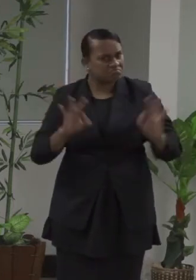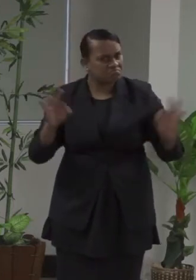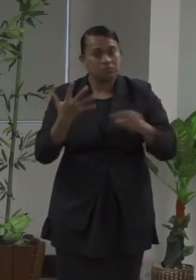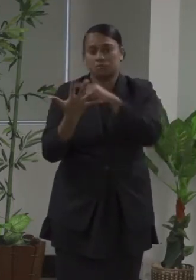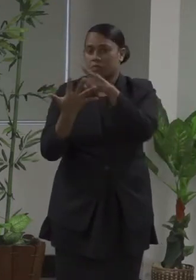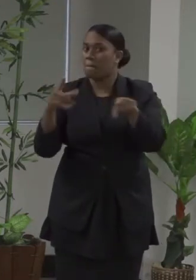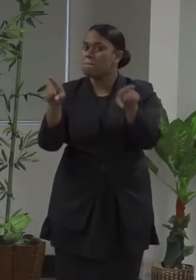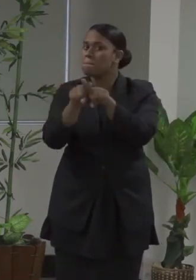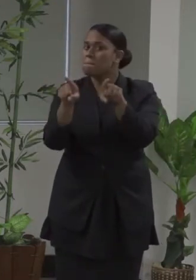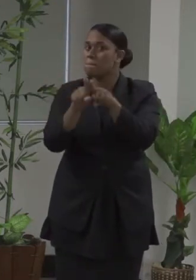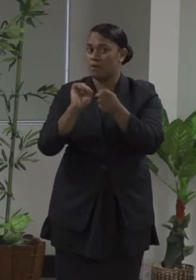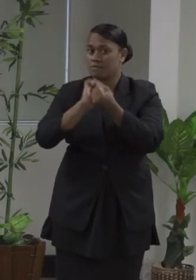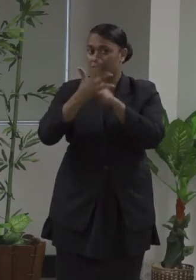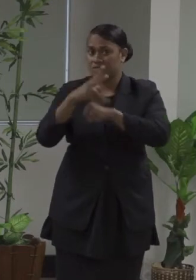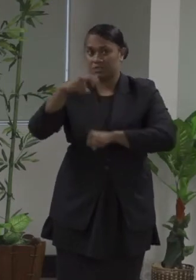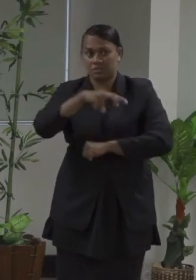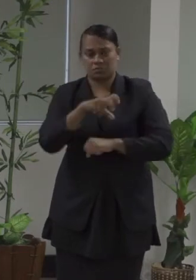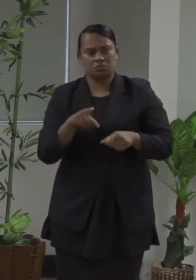cases.